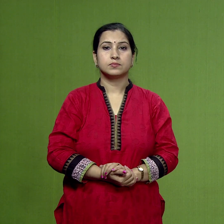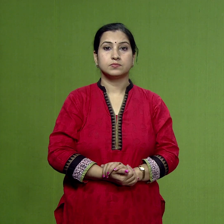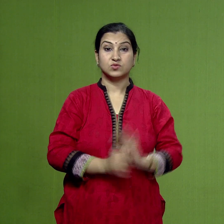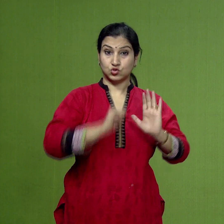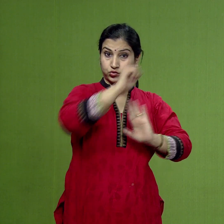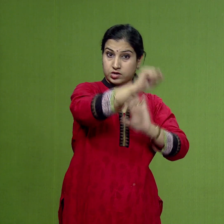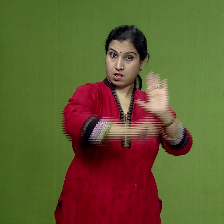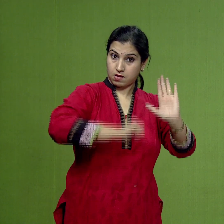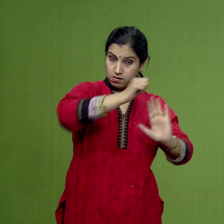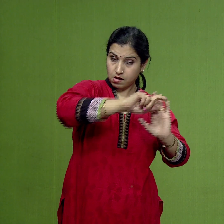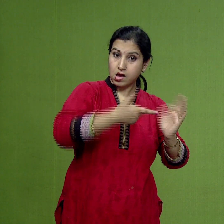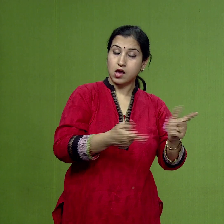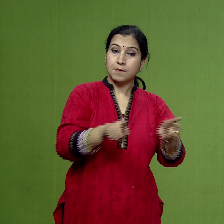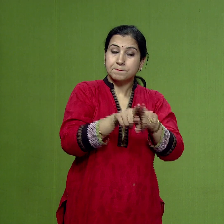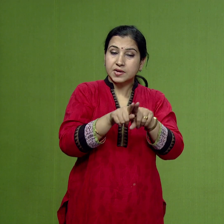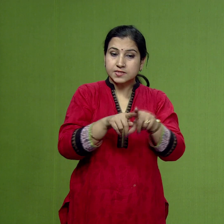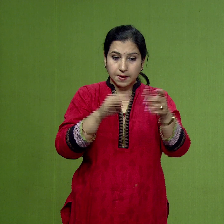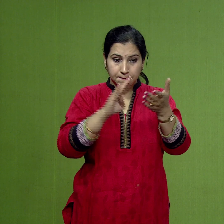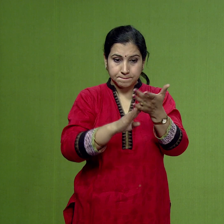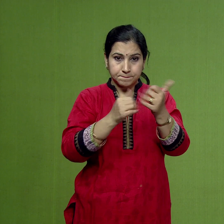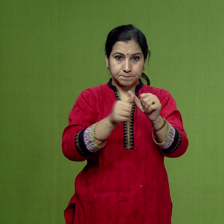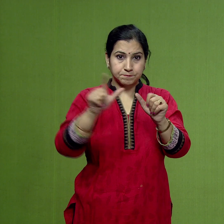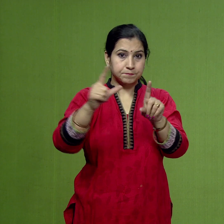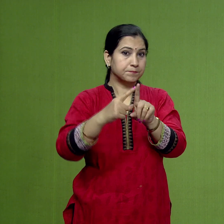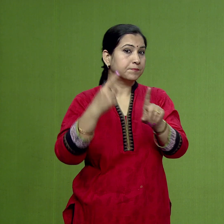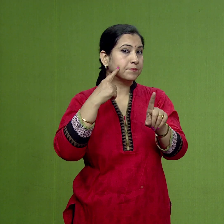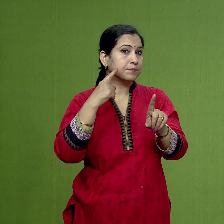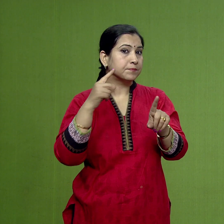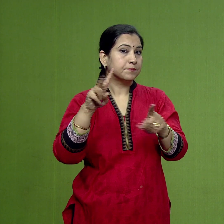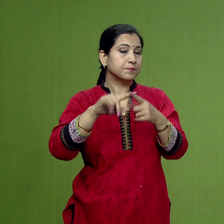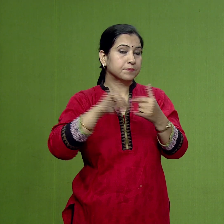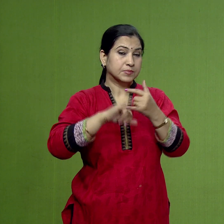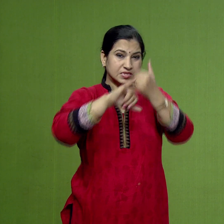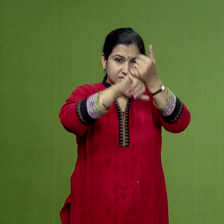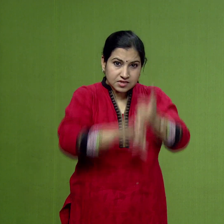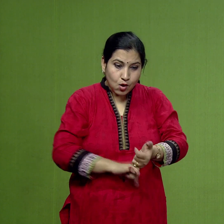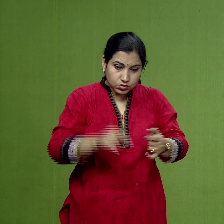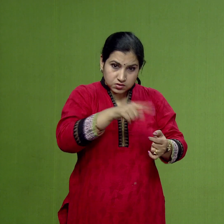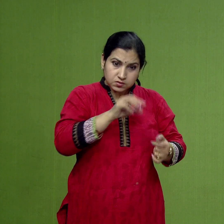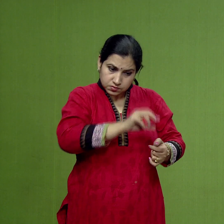Sri Lanka and Maldives are located in the Indian Ocean towards its south.